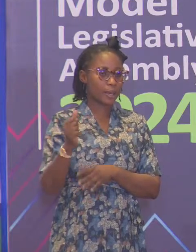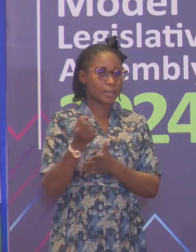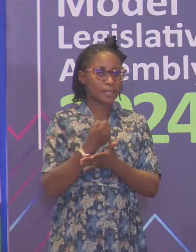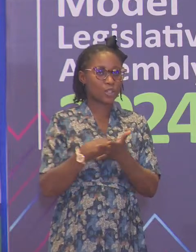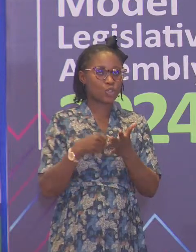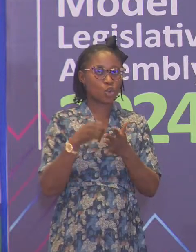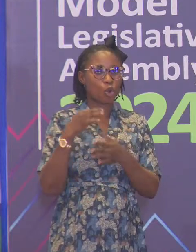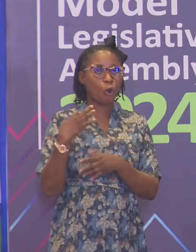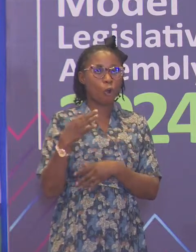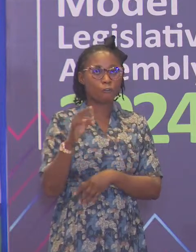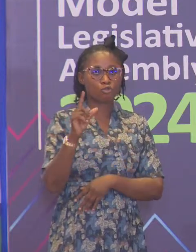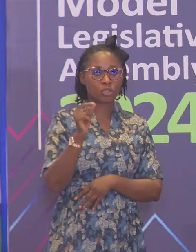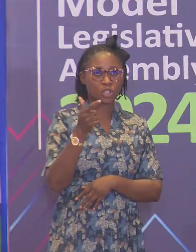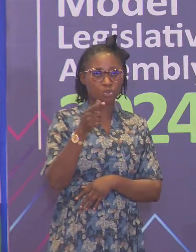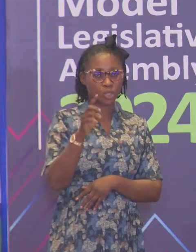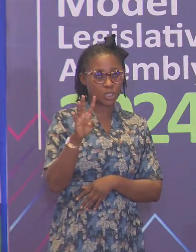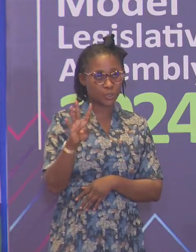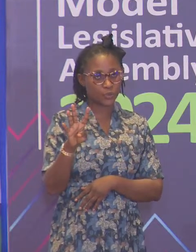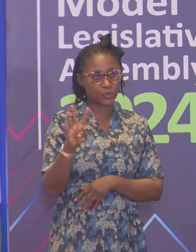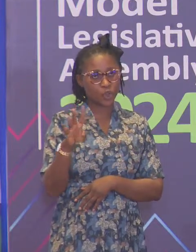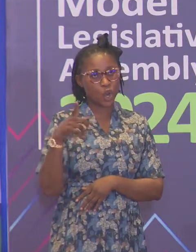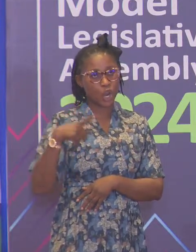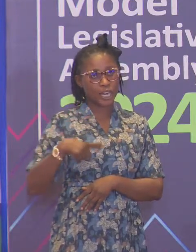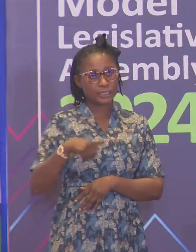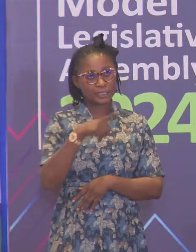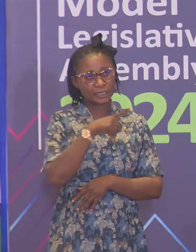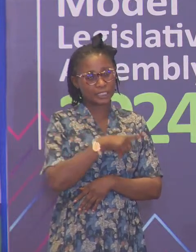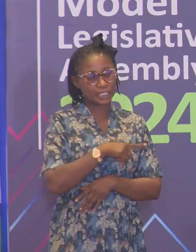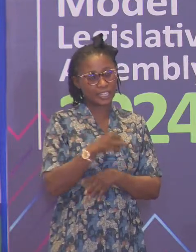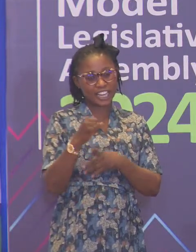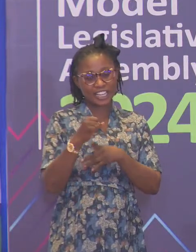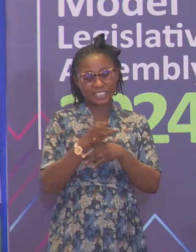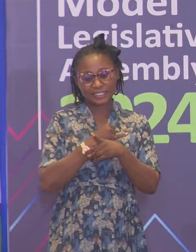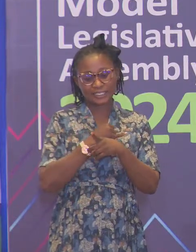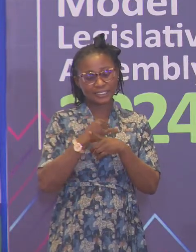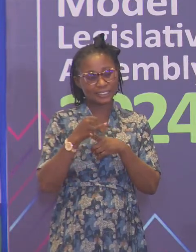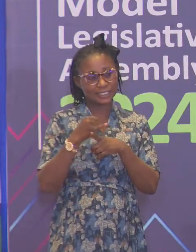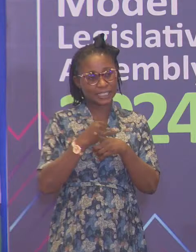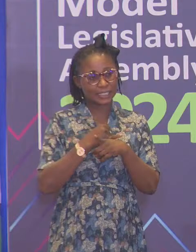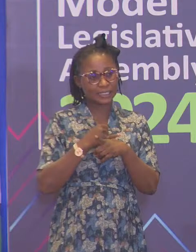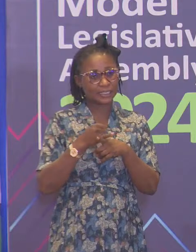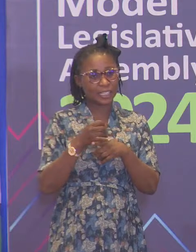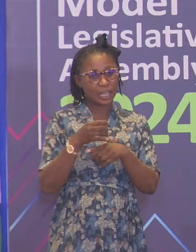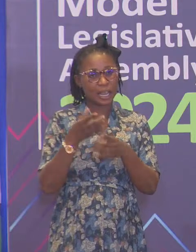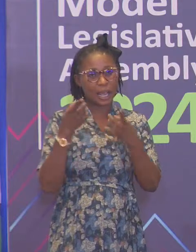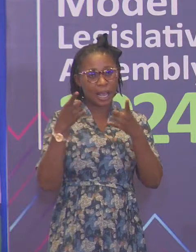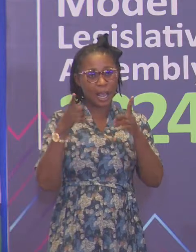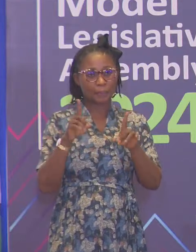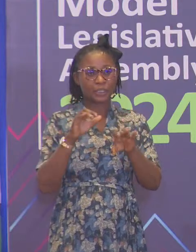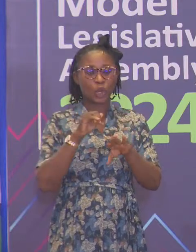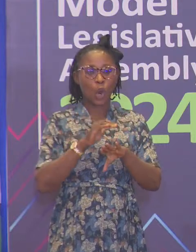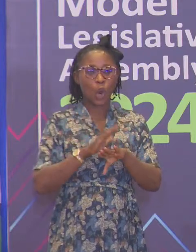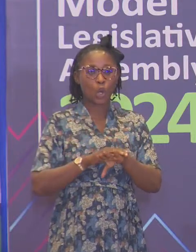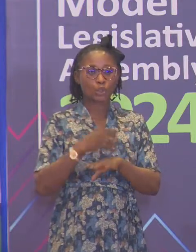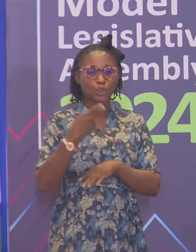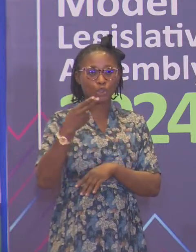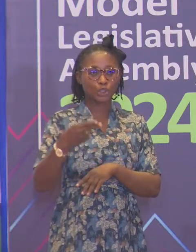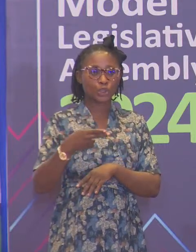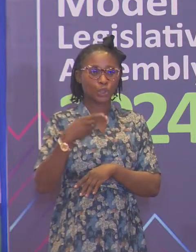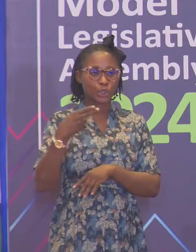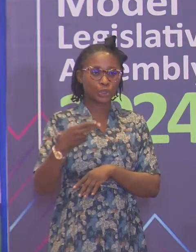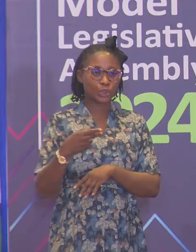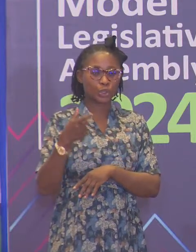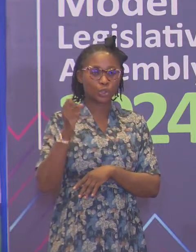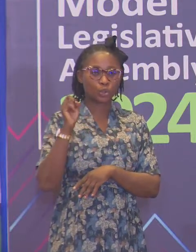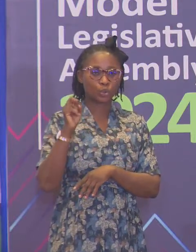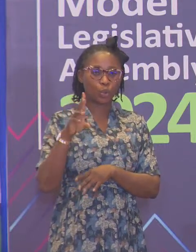the 2024 Legislative Interns held on Thursday, 12 December